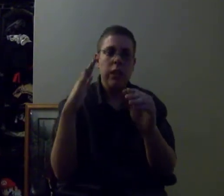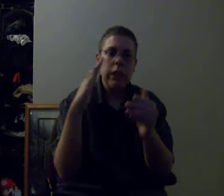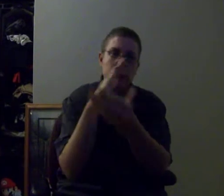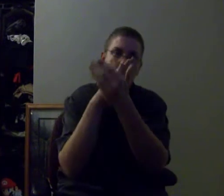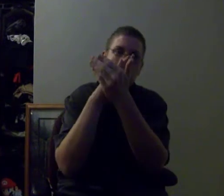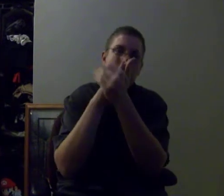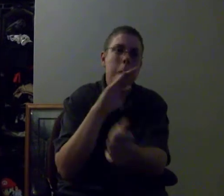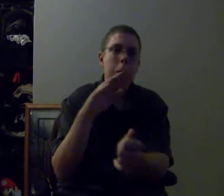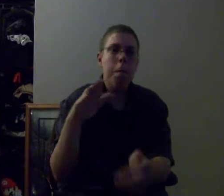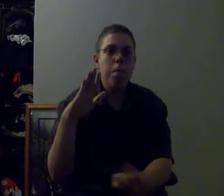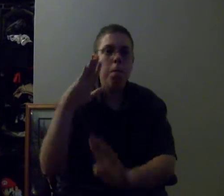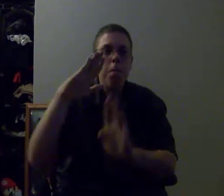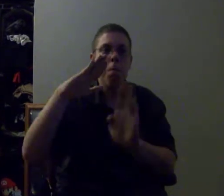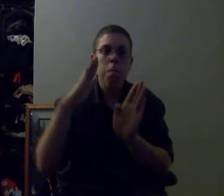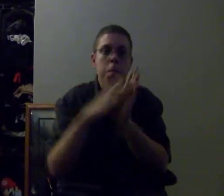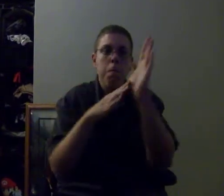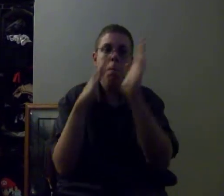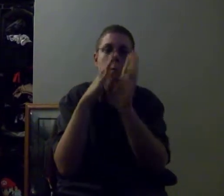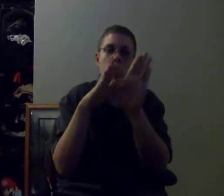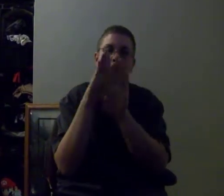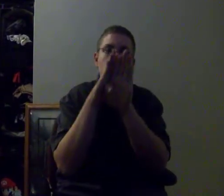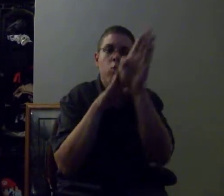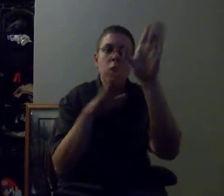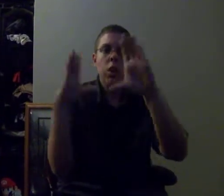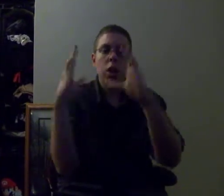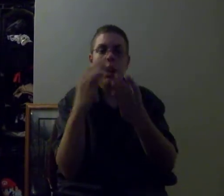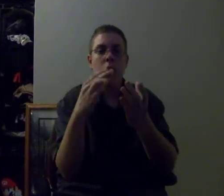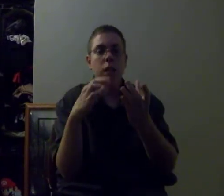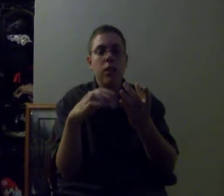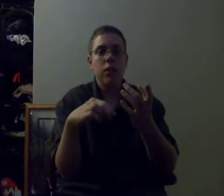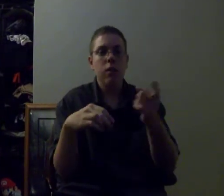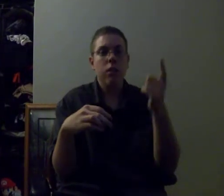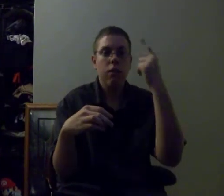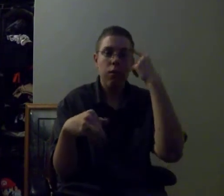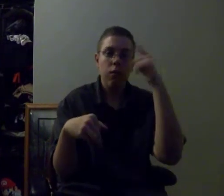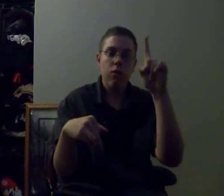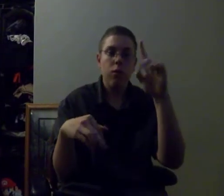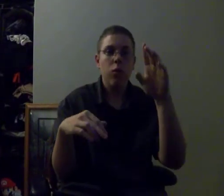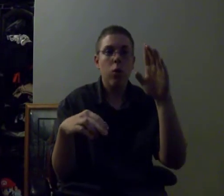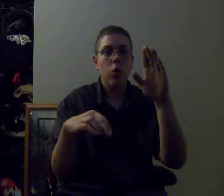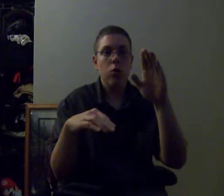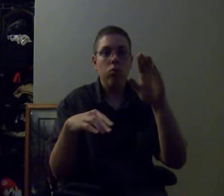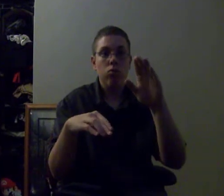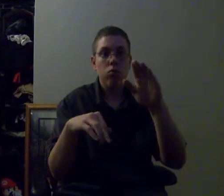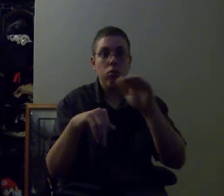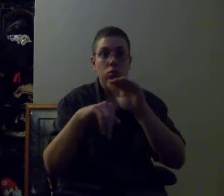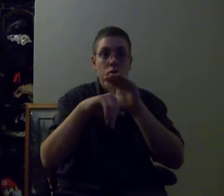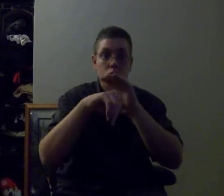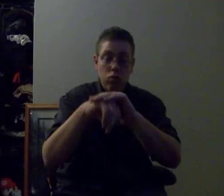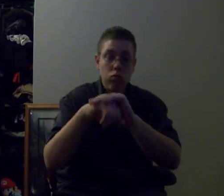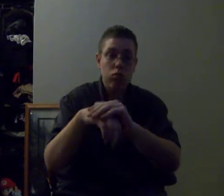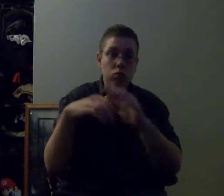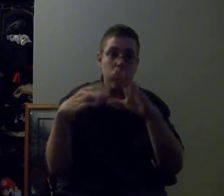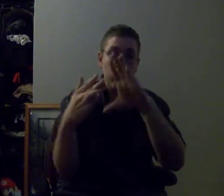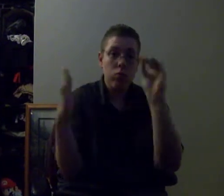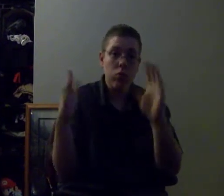reading comprehension class, theoretically. Now, I do like to integrate some writing assignments, and so I do this